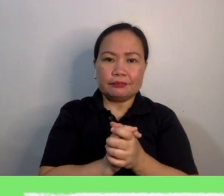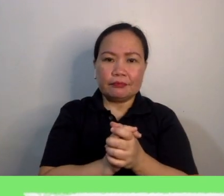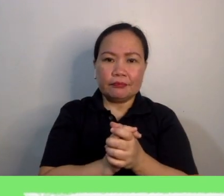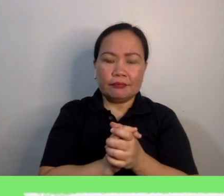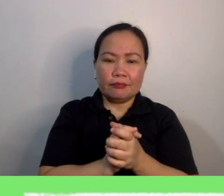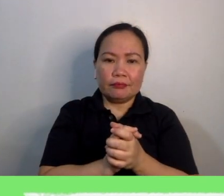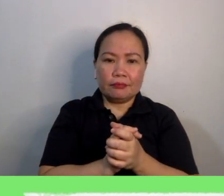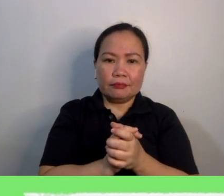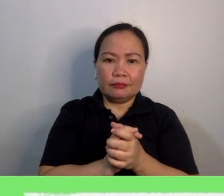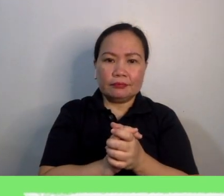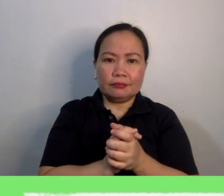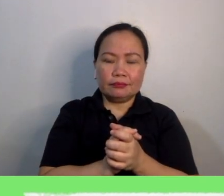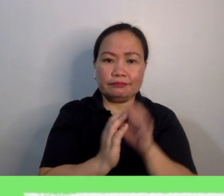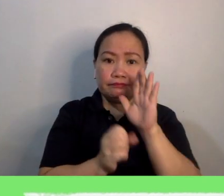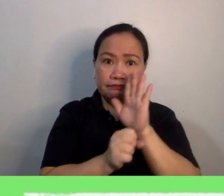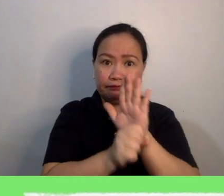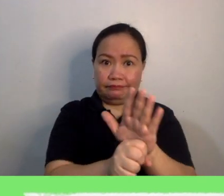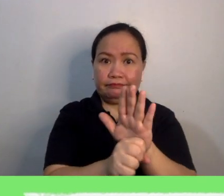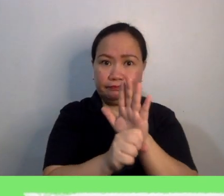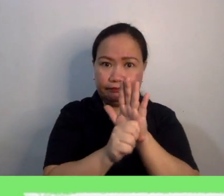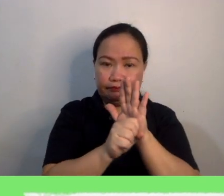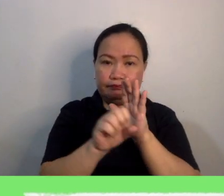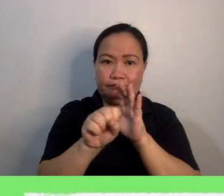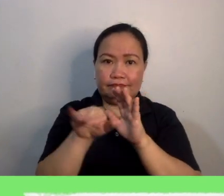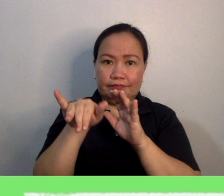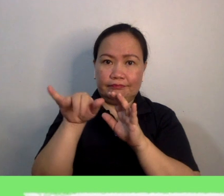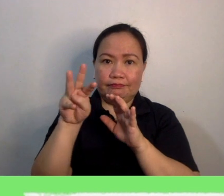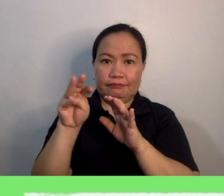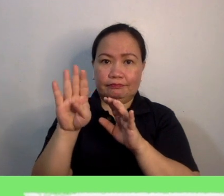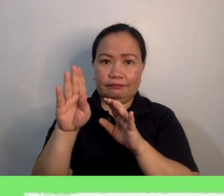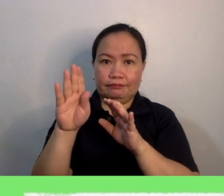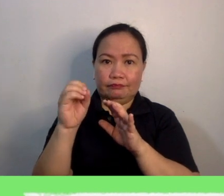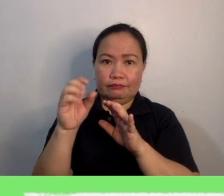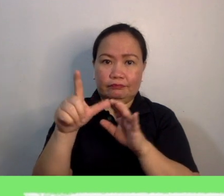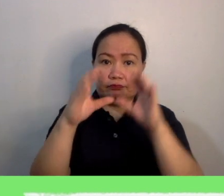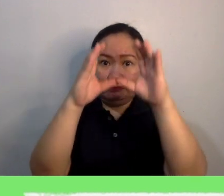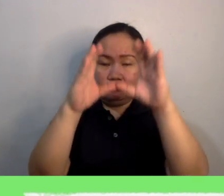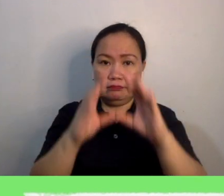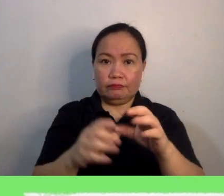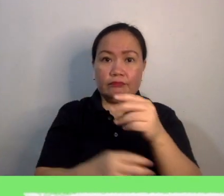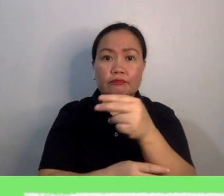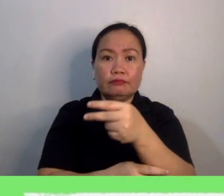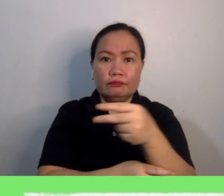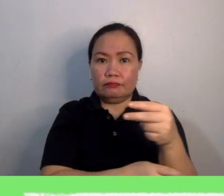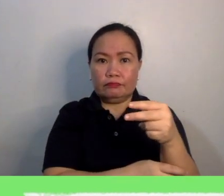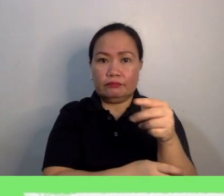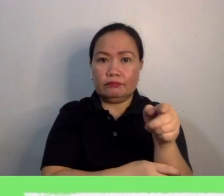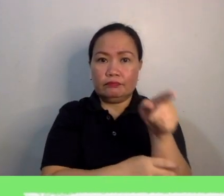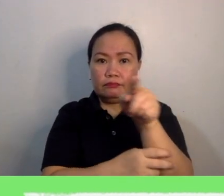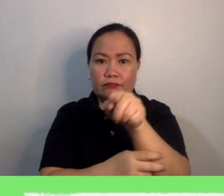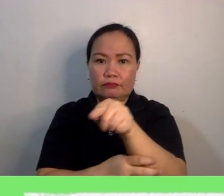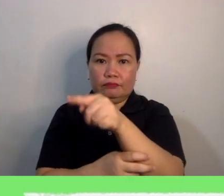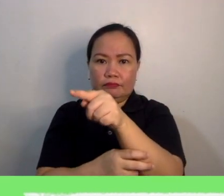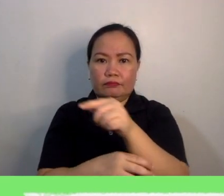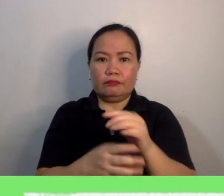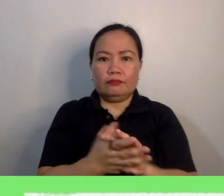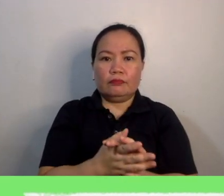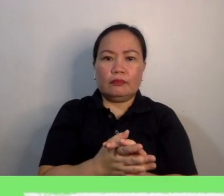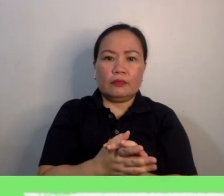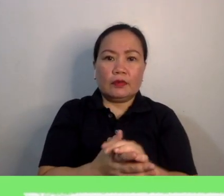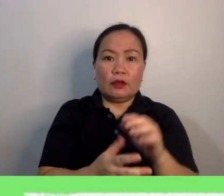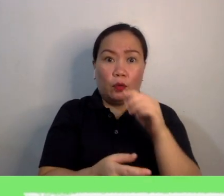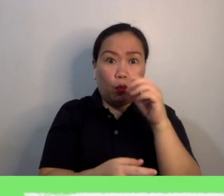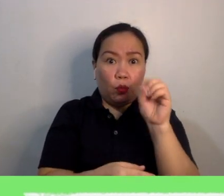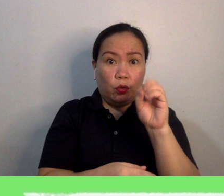congruent. By the way, this is the symbol for congruency. Okay. Now, you may write this as